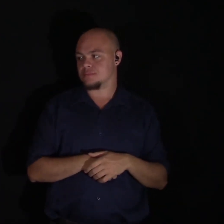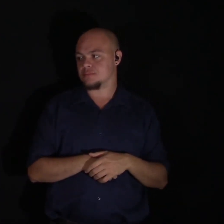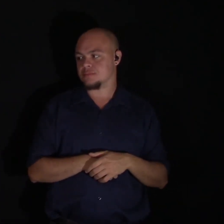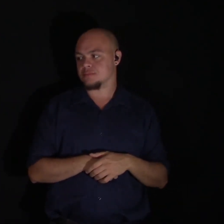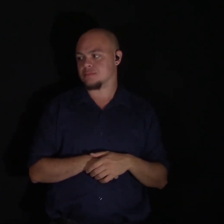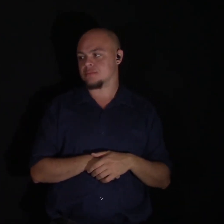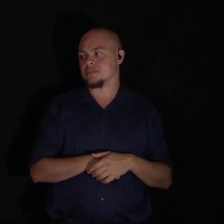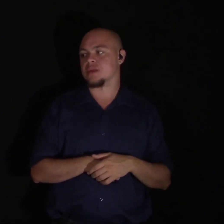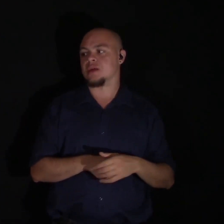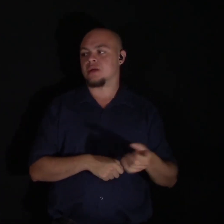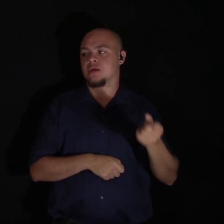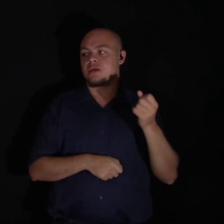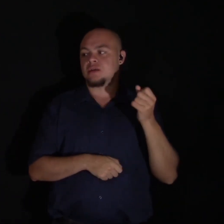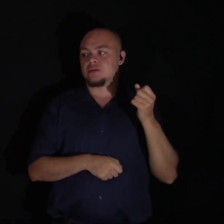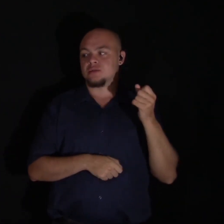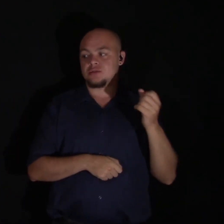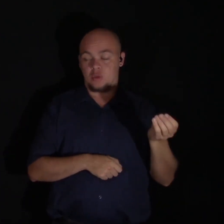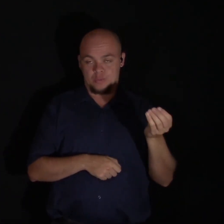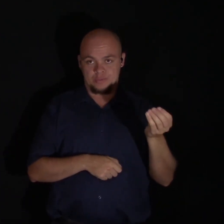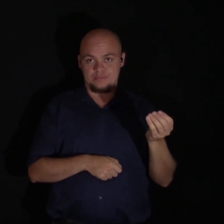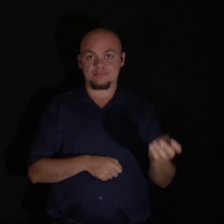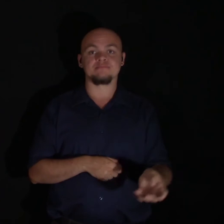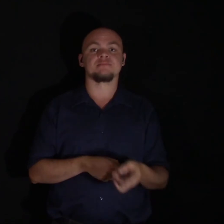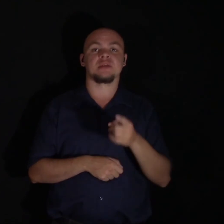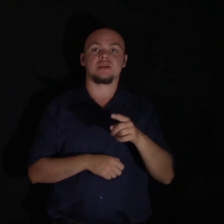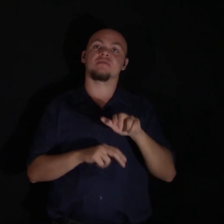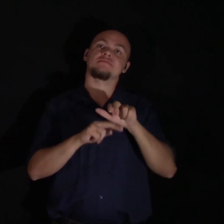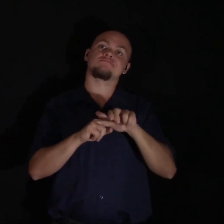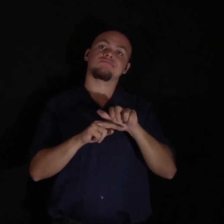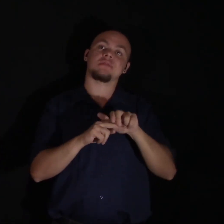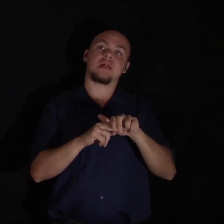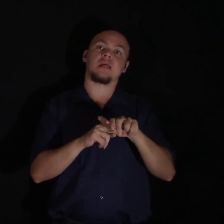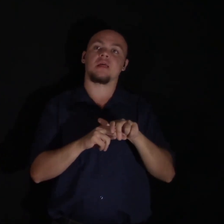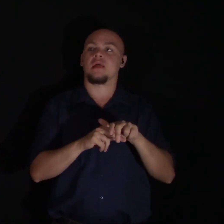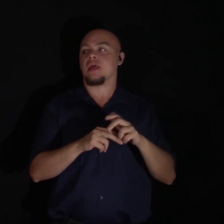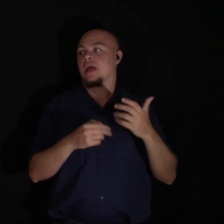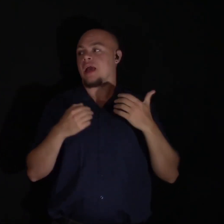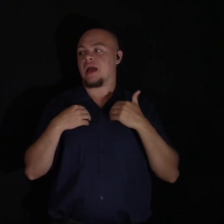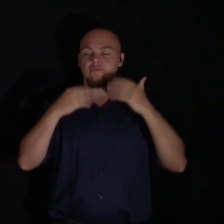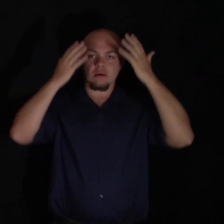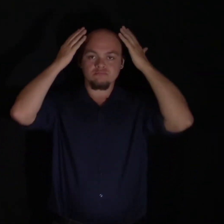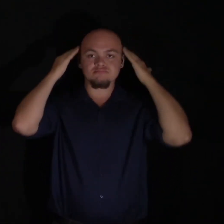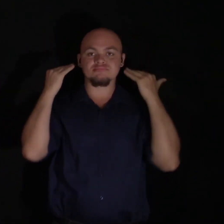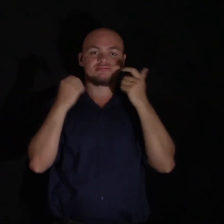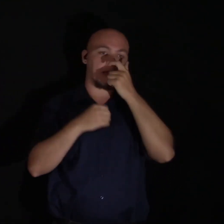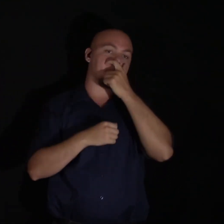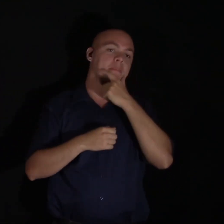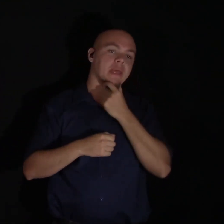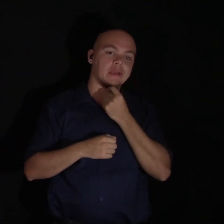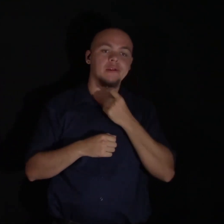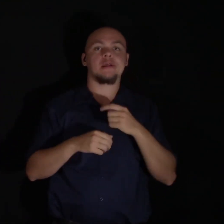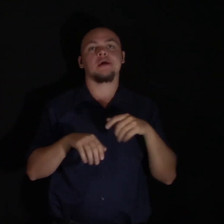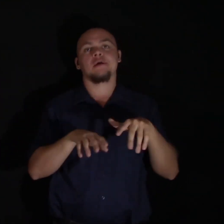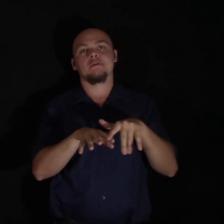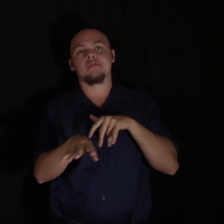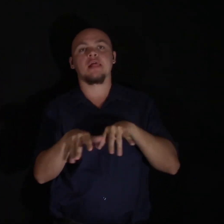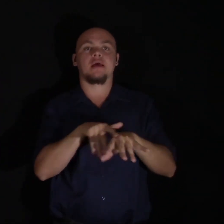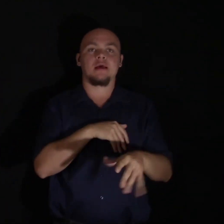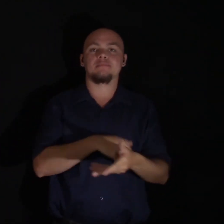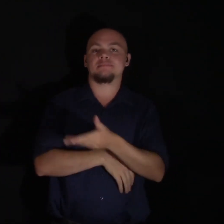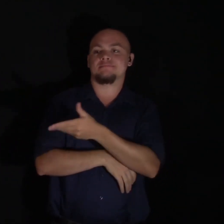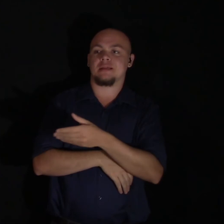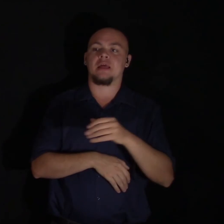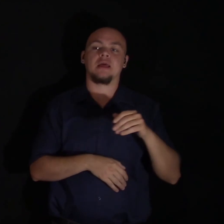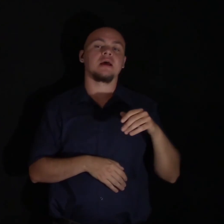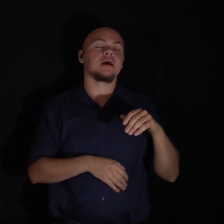All right, so you've sat through all these talks, and then you got a long-haired guy with beard and wearing flip-flops, and he just told you the stoke is in the shape of a